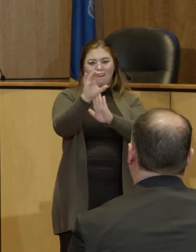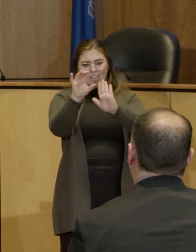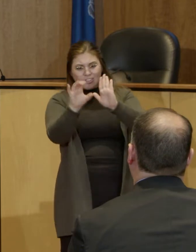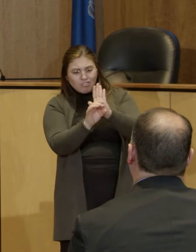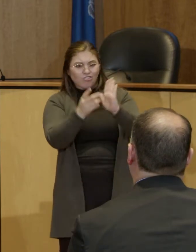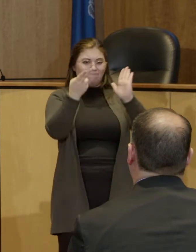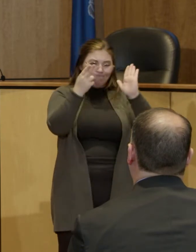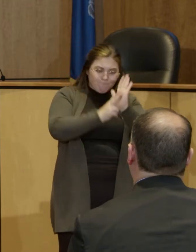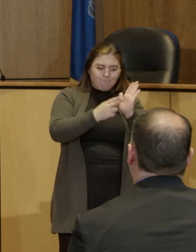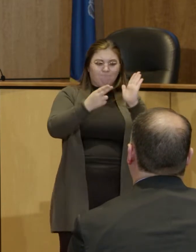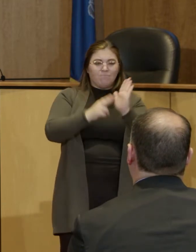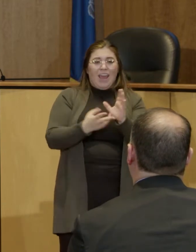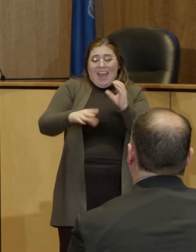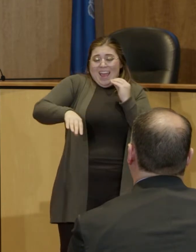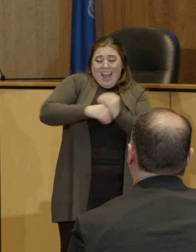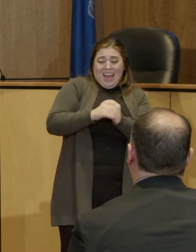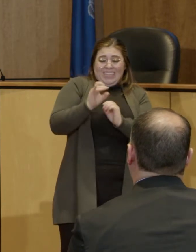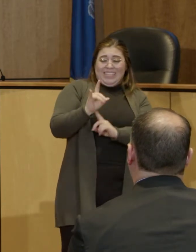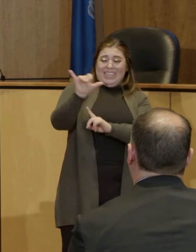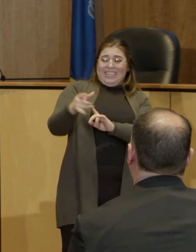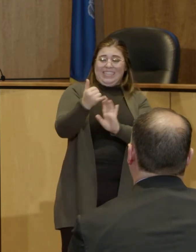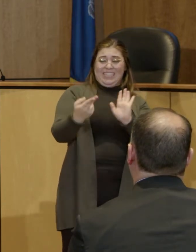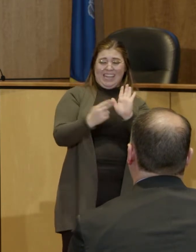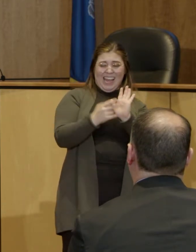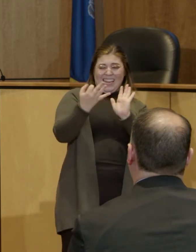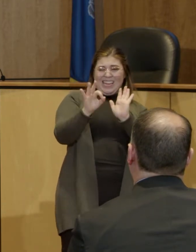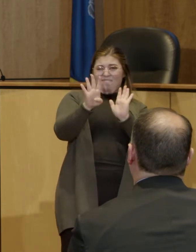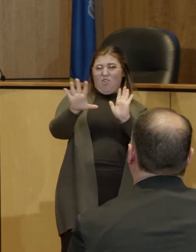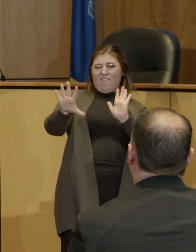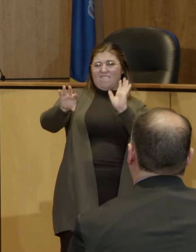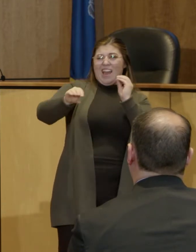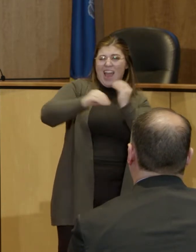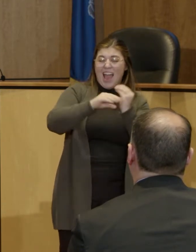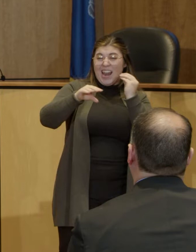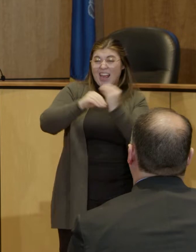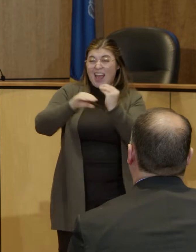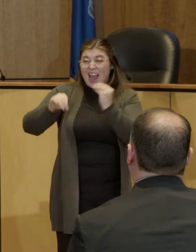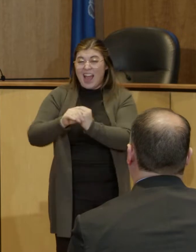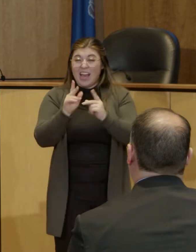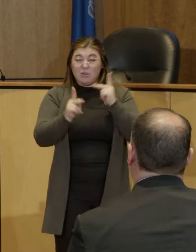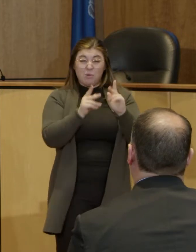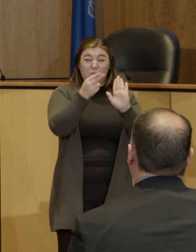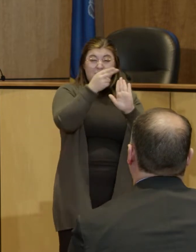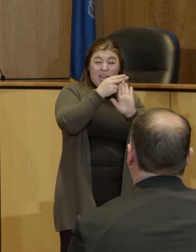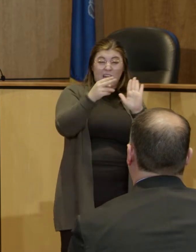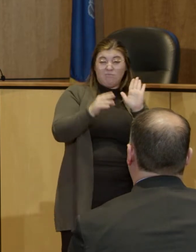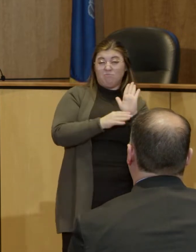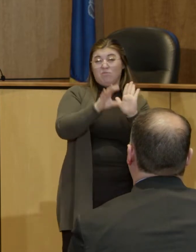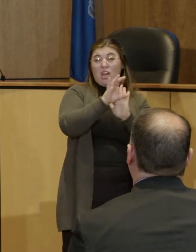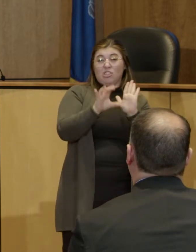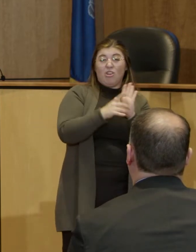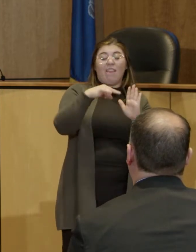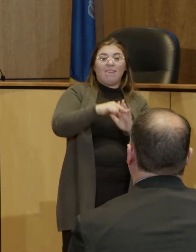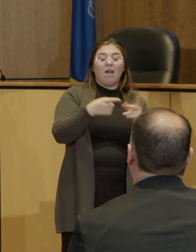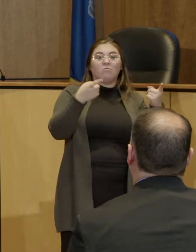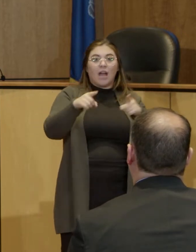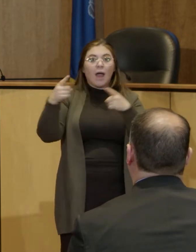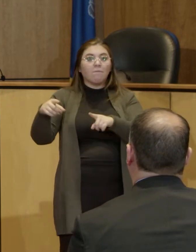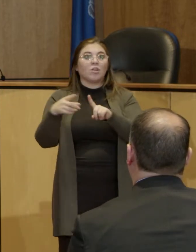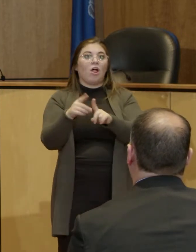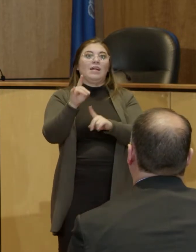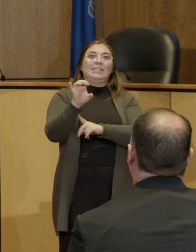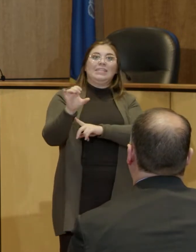constitutions embedding dignity as a human right in 1945. And that's not a coincidence. That's occurring in a lot of decolonization